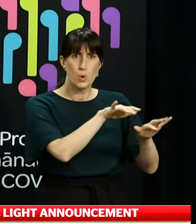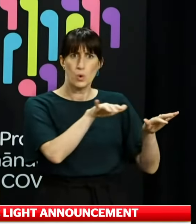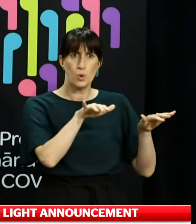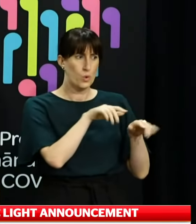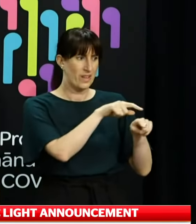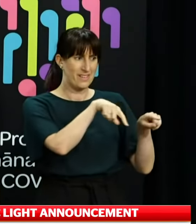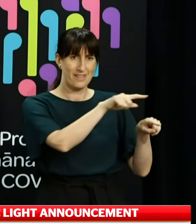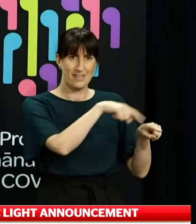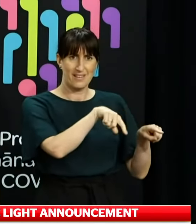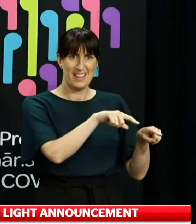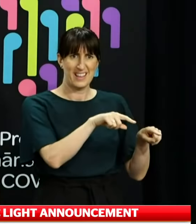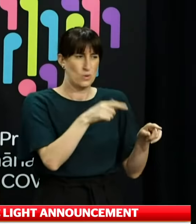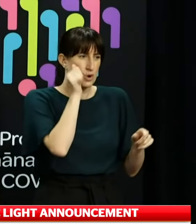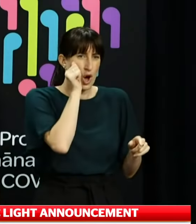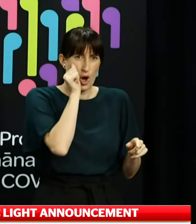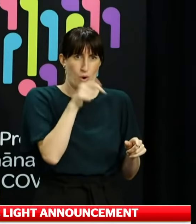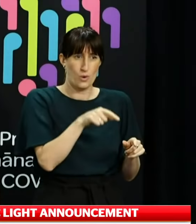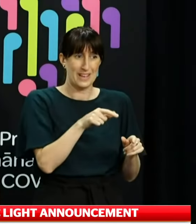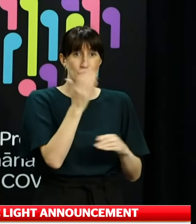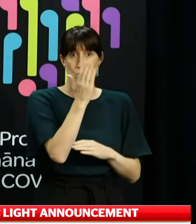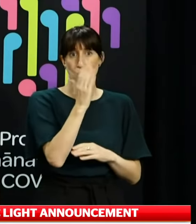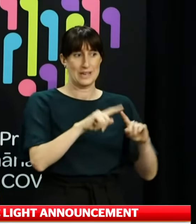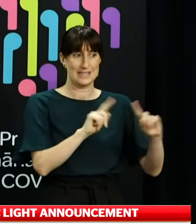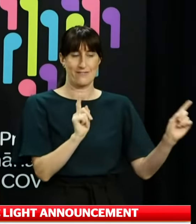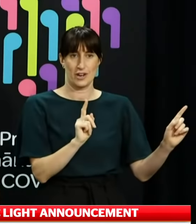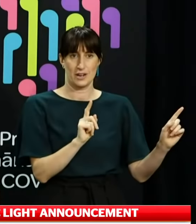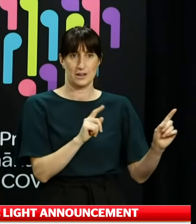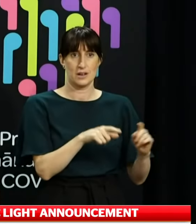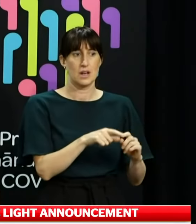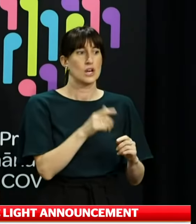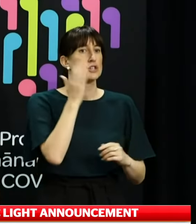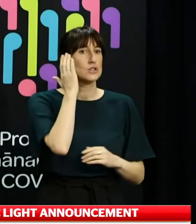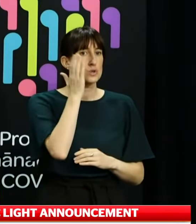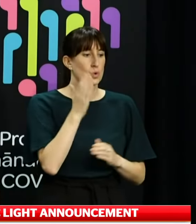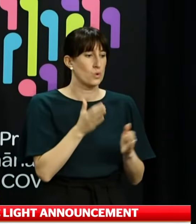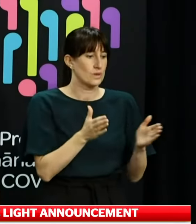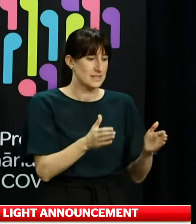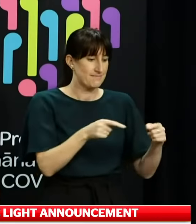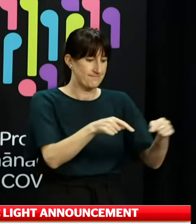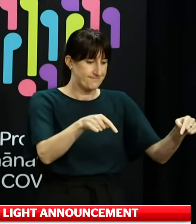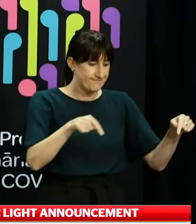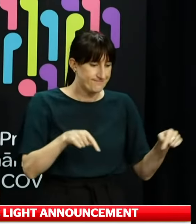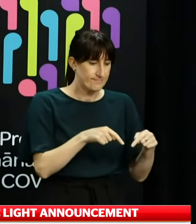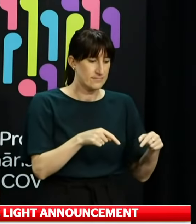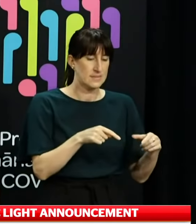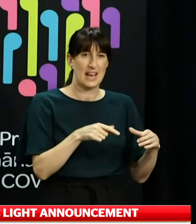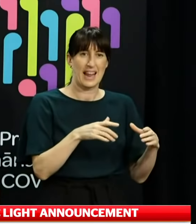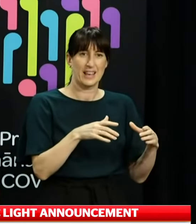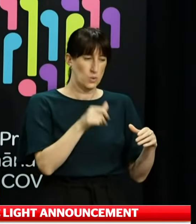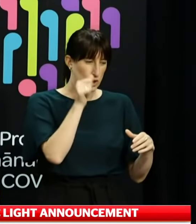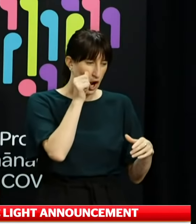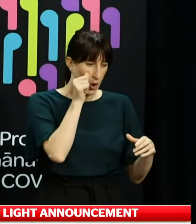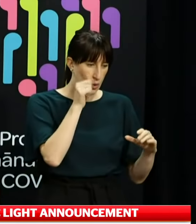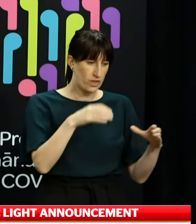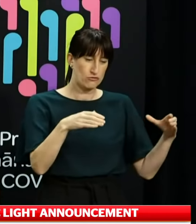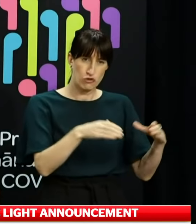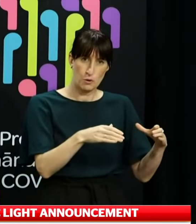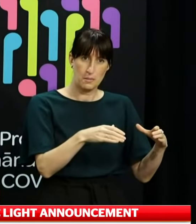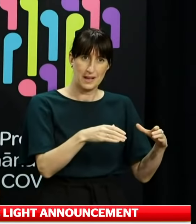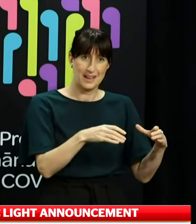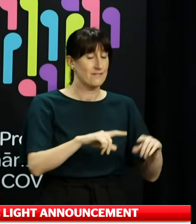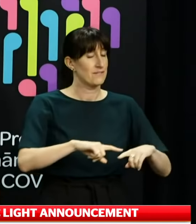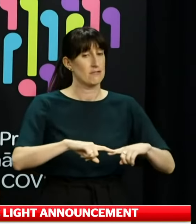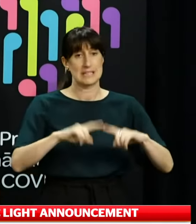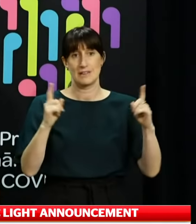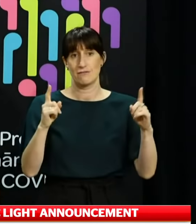a lot of different things that can happen in a school. Kids are still largely contained within a relatively fixed group. And that is very different from a museum